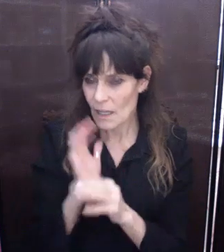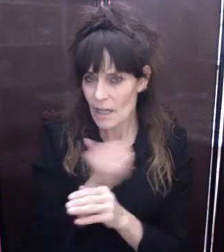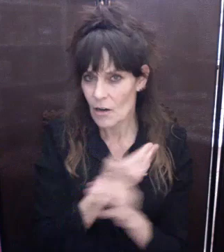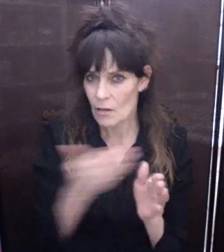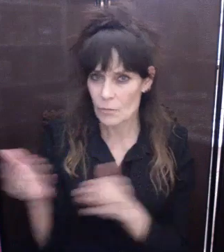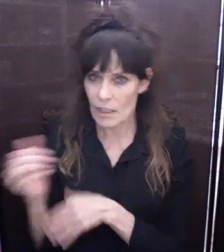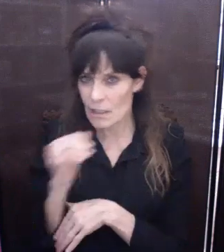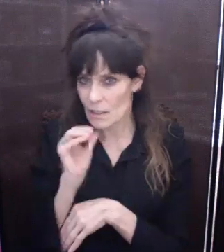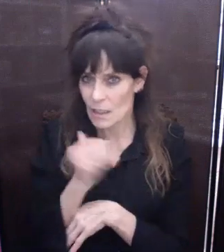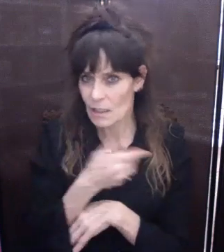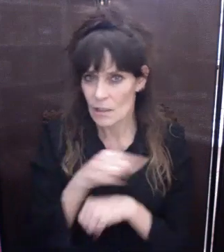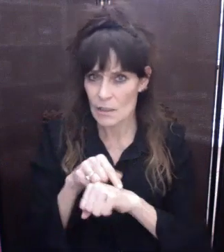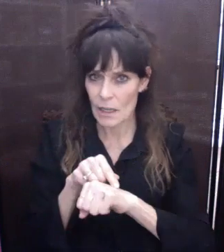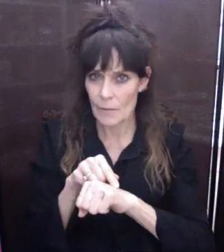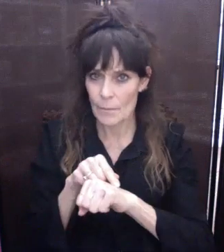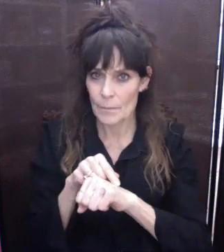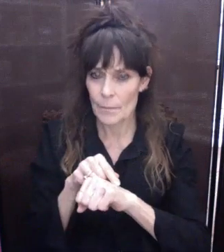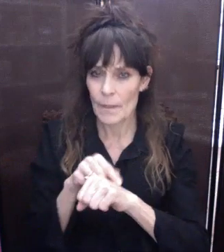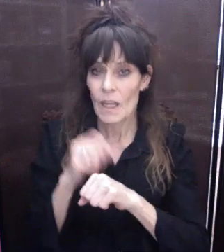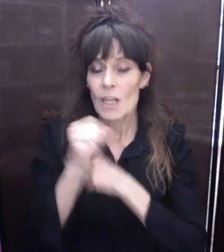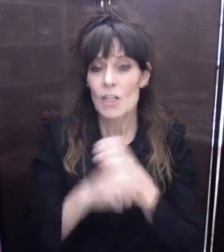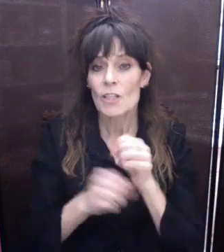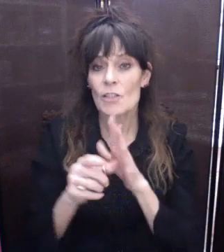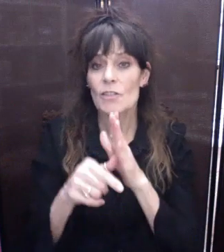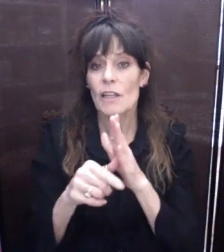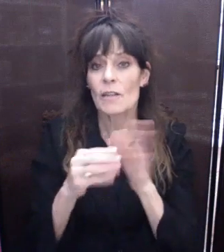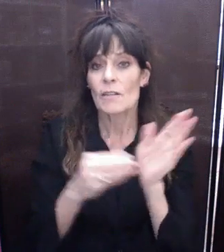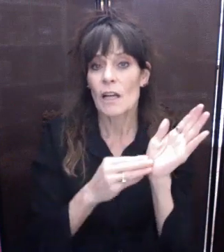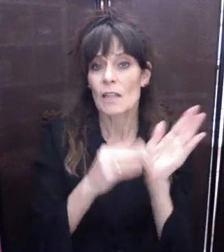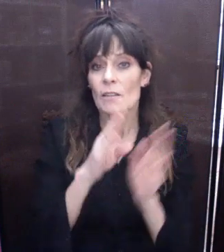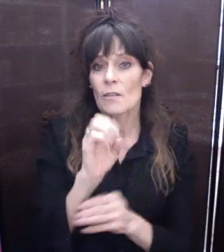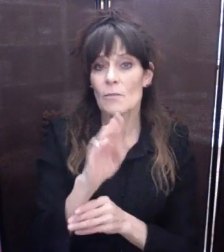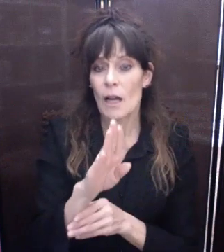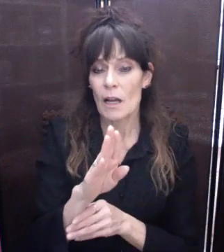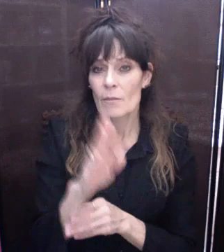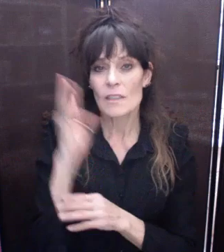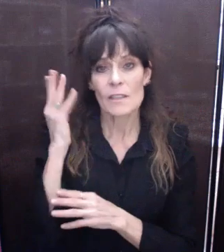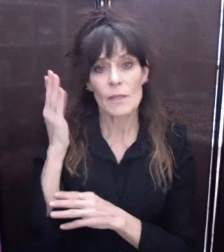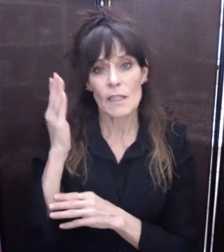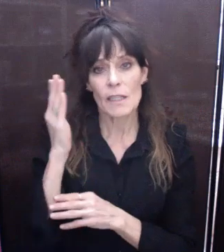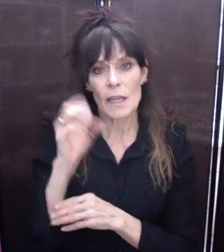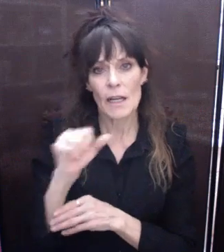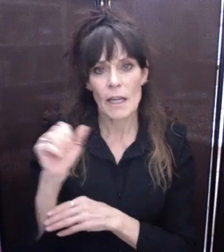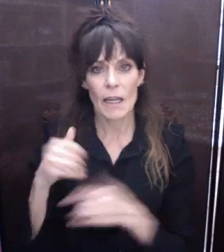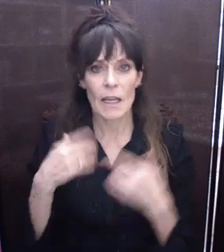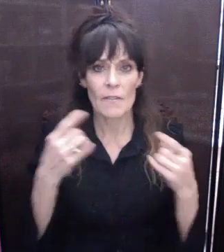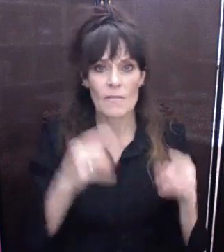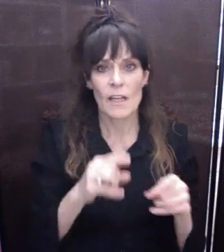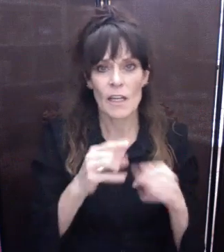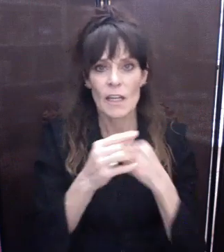time. Years later, Dr. Bob is speaking at a big AA event at a country club in Youngstown,